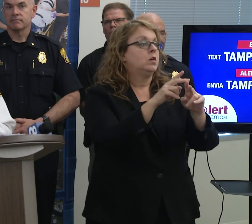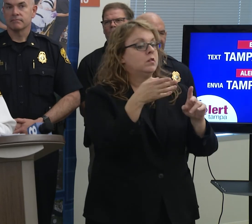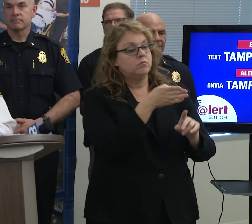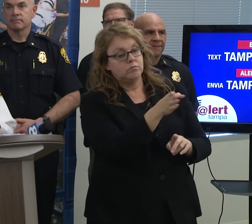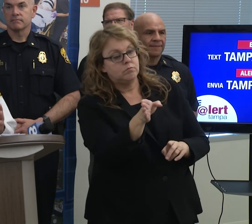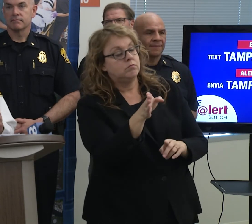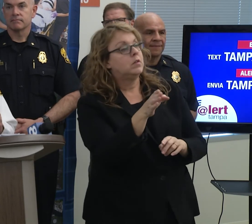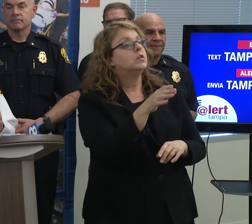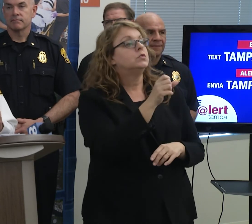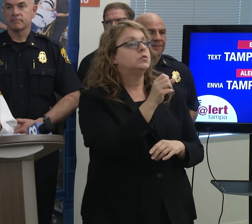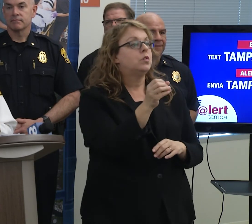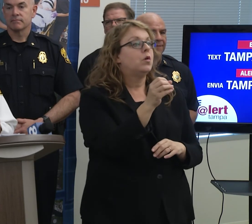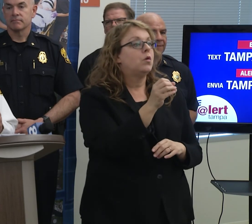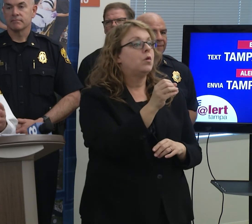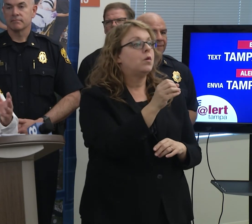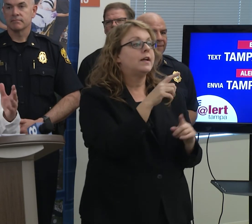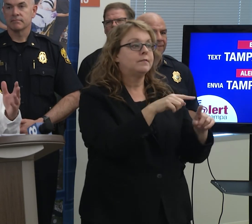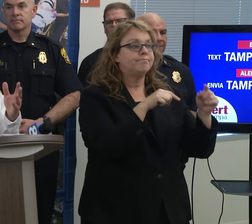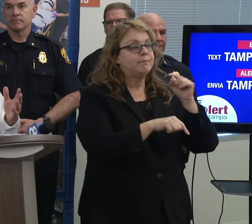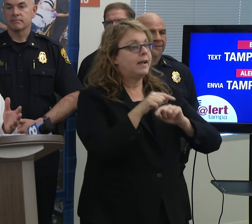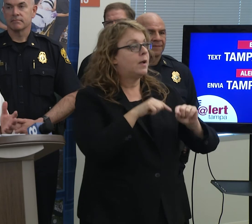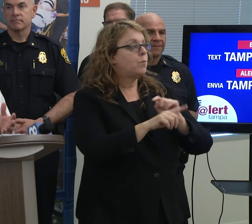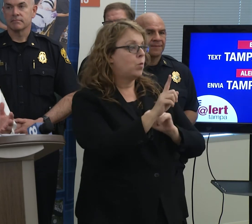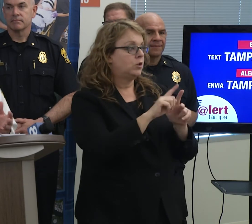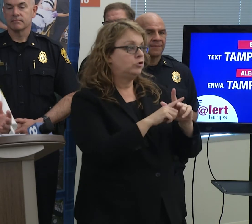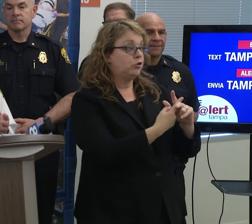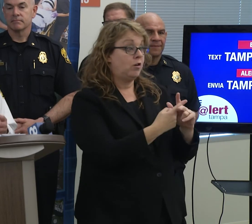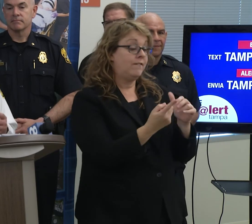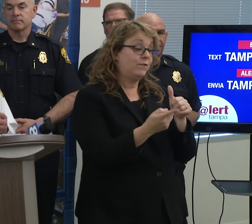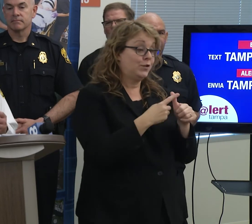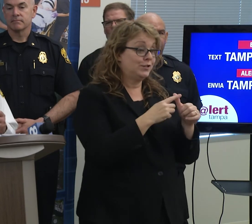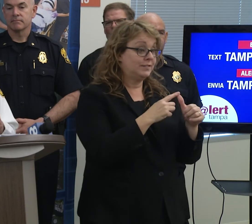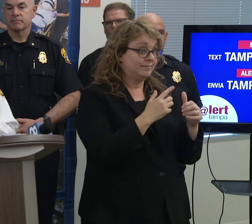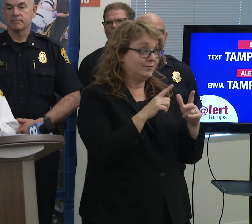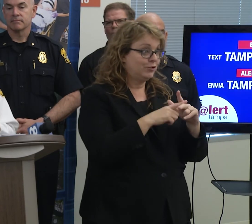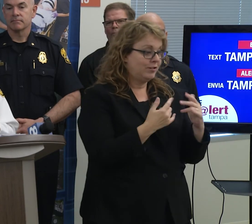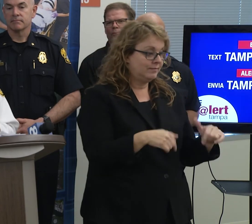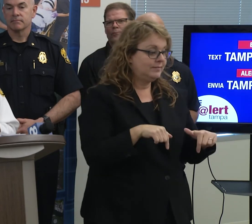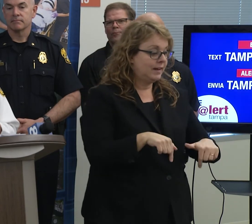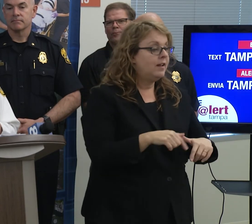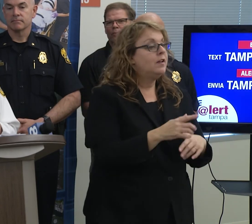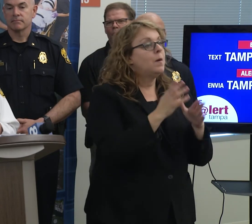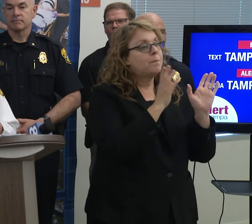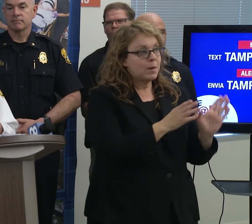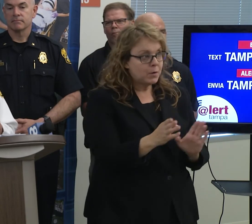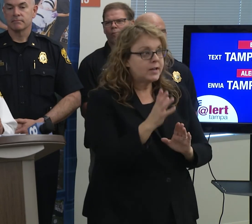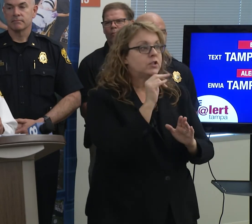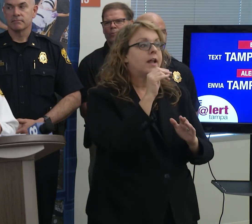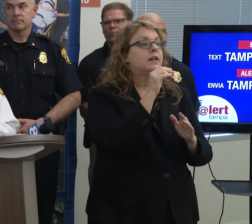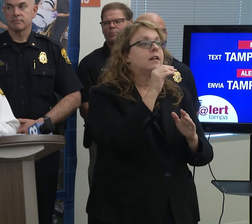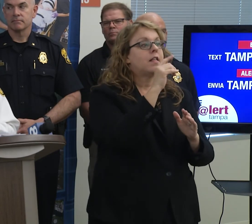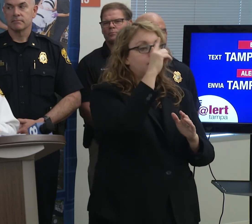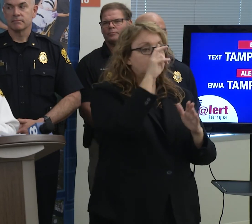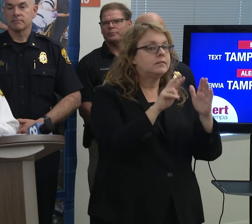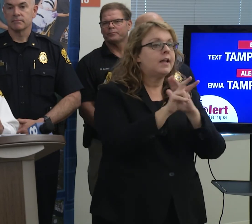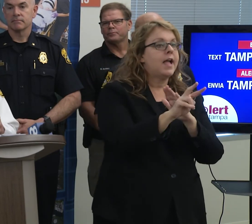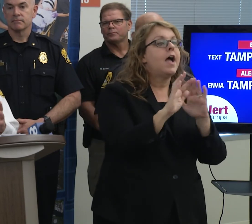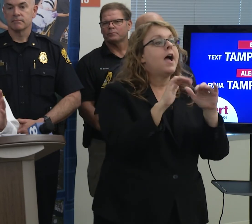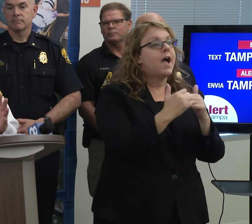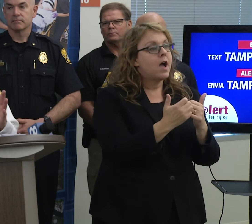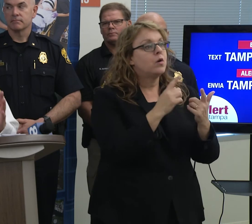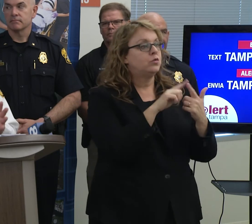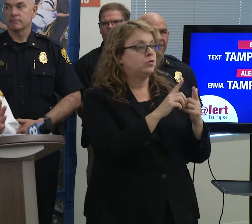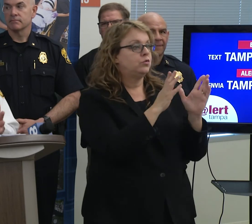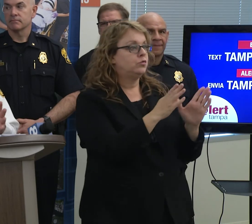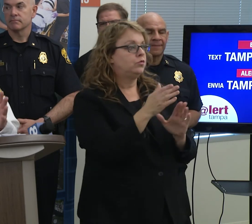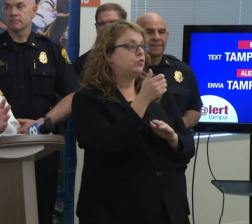into the Panhandle. So it all goes back to where we started this conversation, in preparation and forward thinking about how to